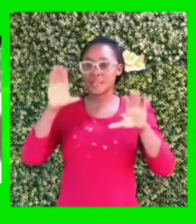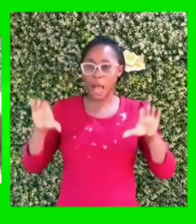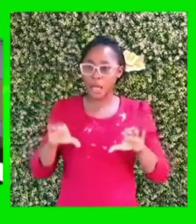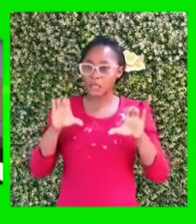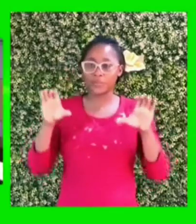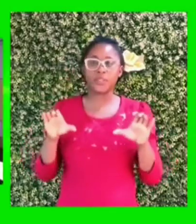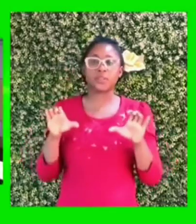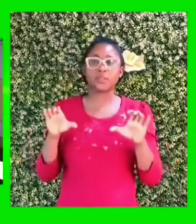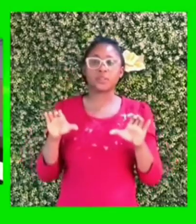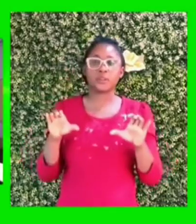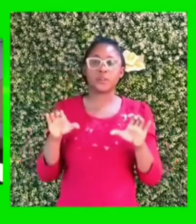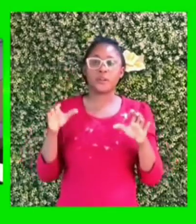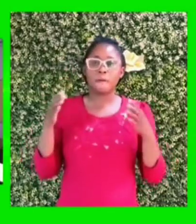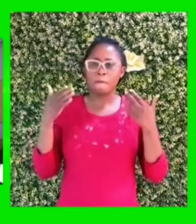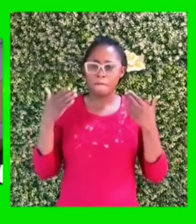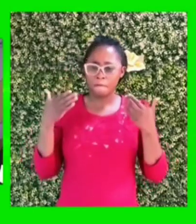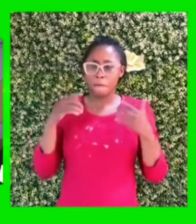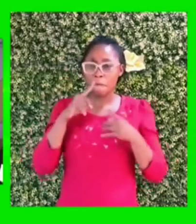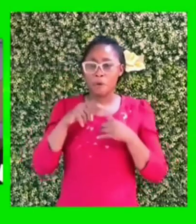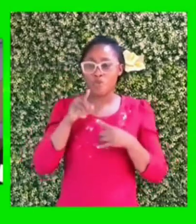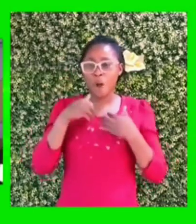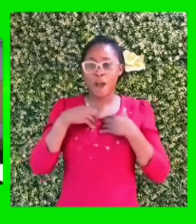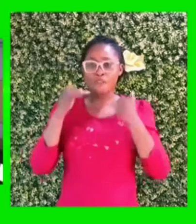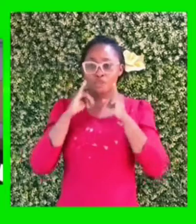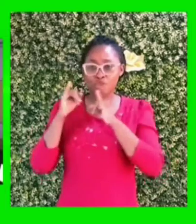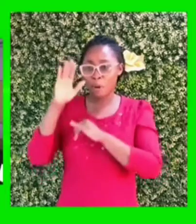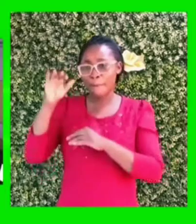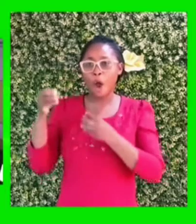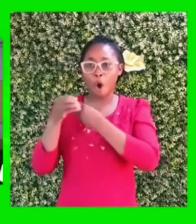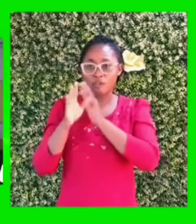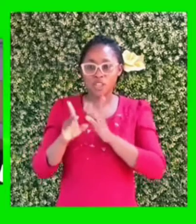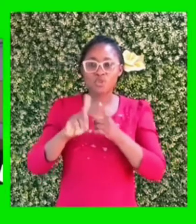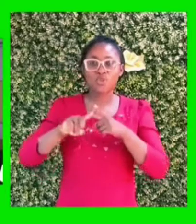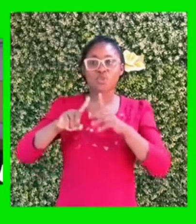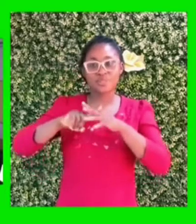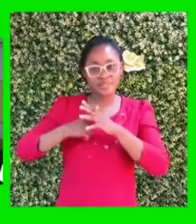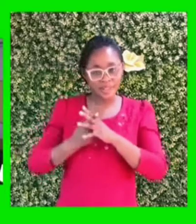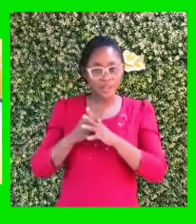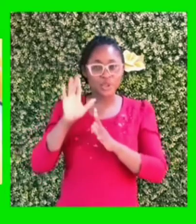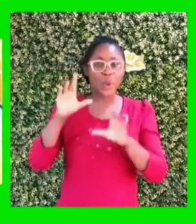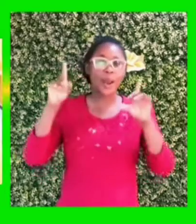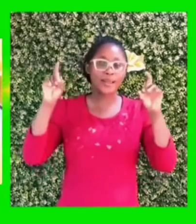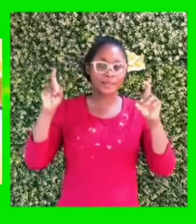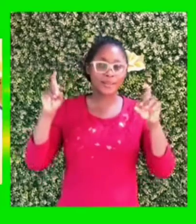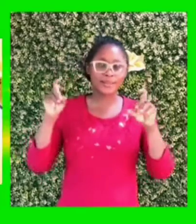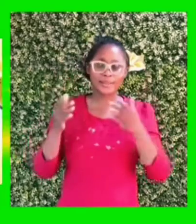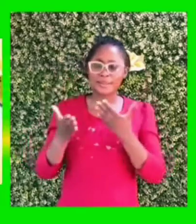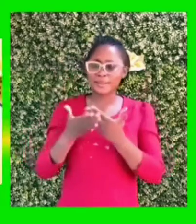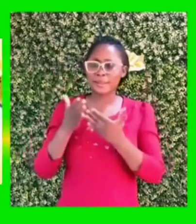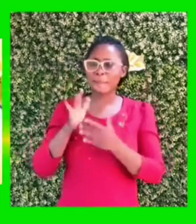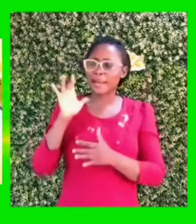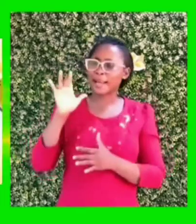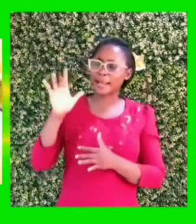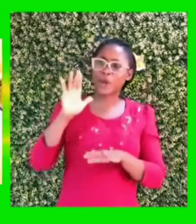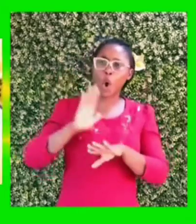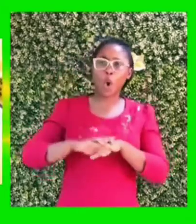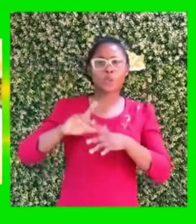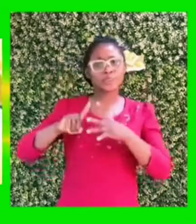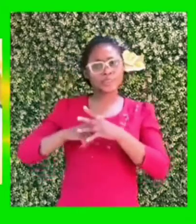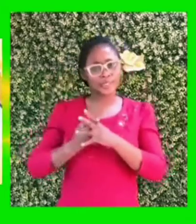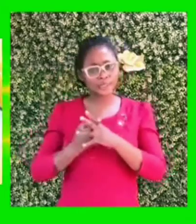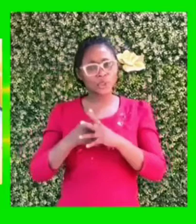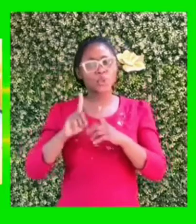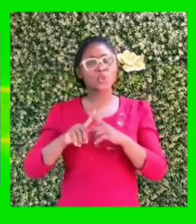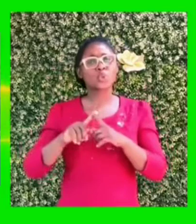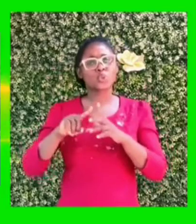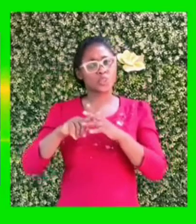activated. Once you have been instructed by the official to start the examination, simply click on the Start button